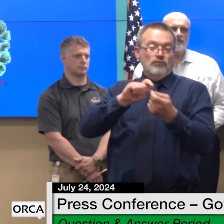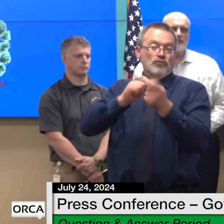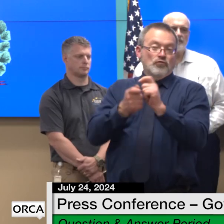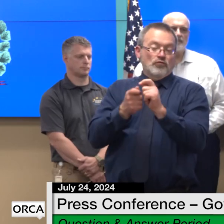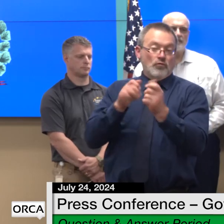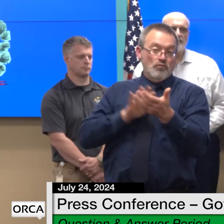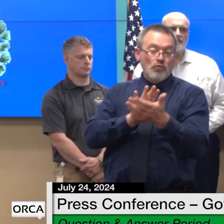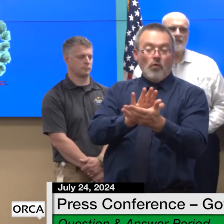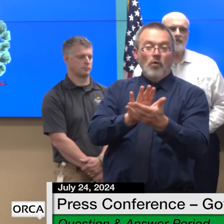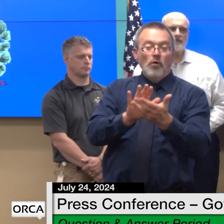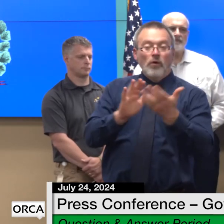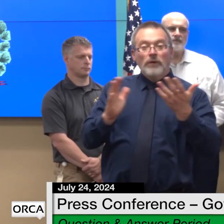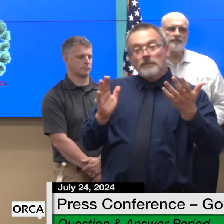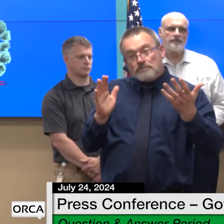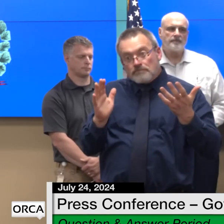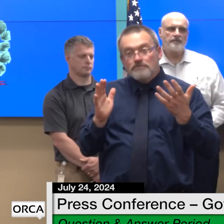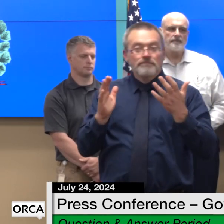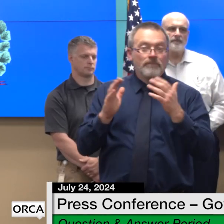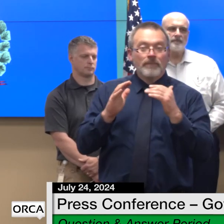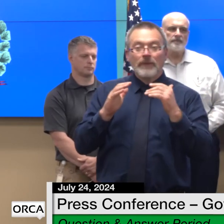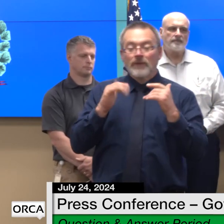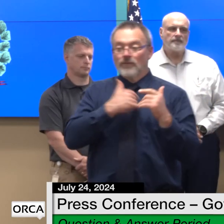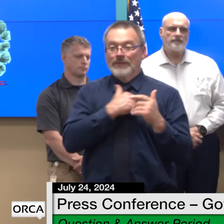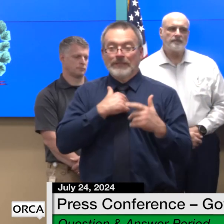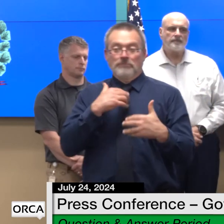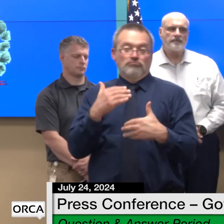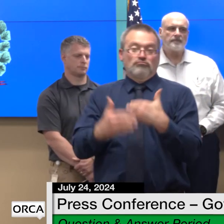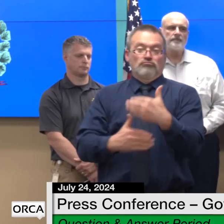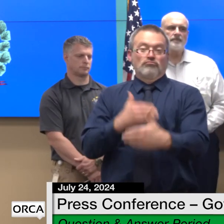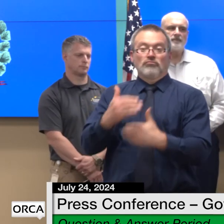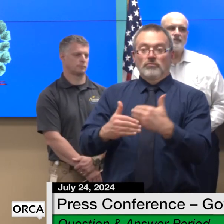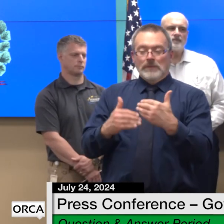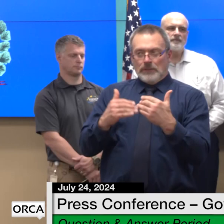current path for money that is spent. So